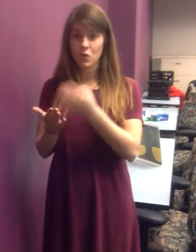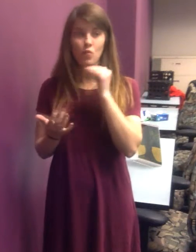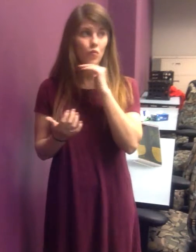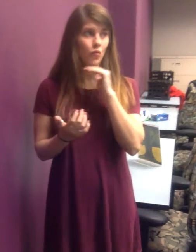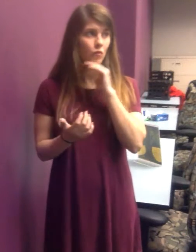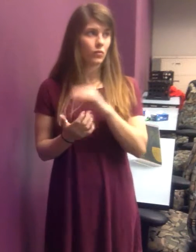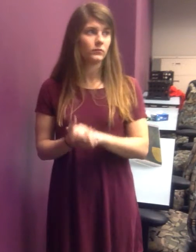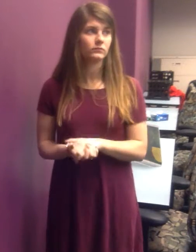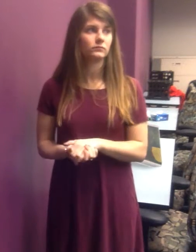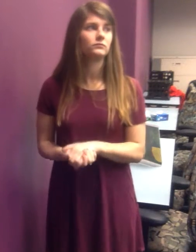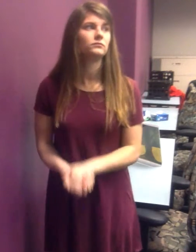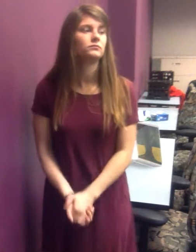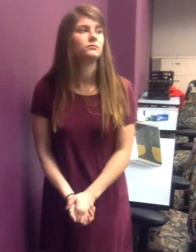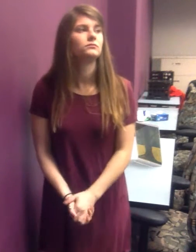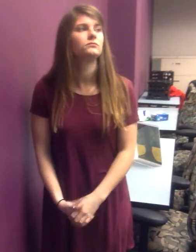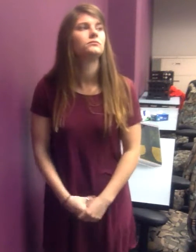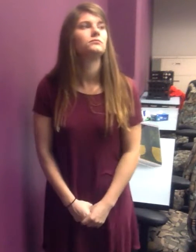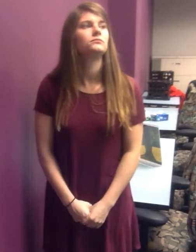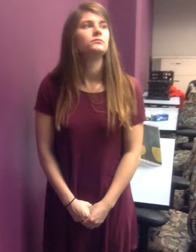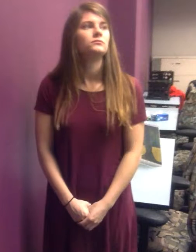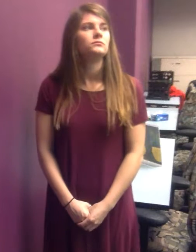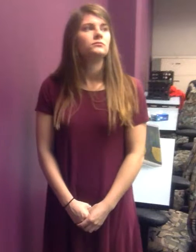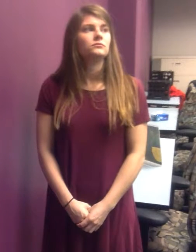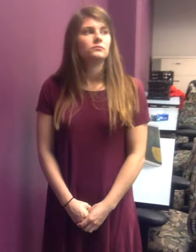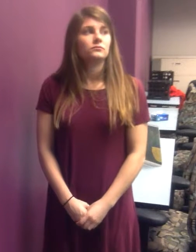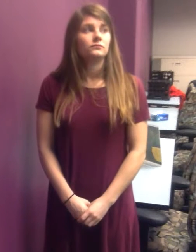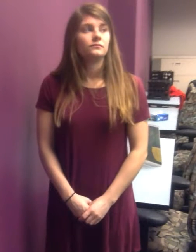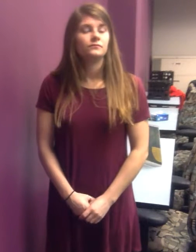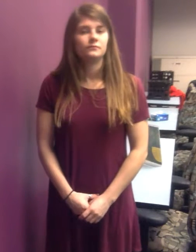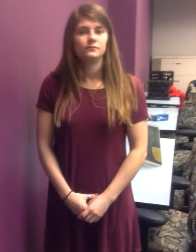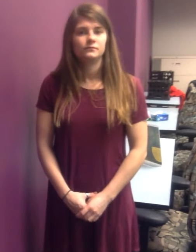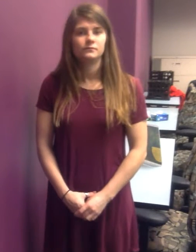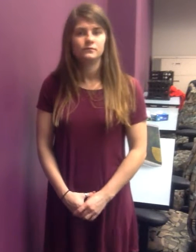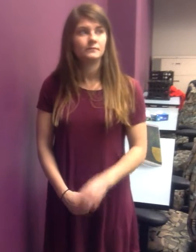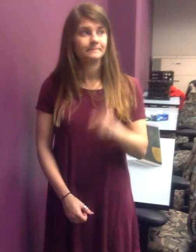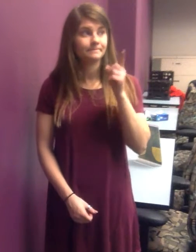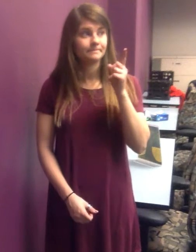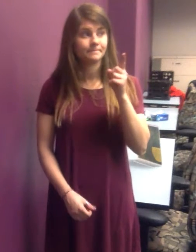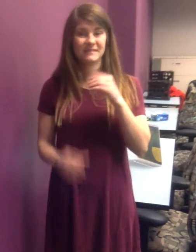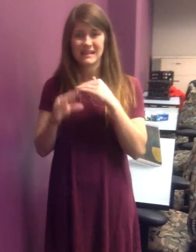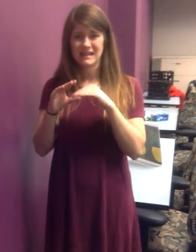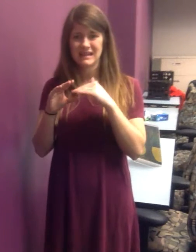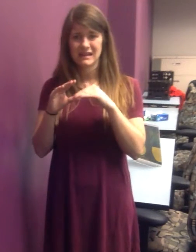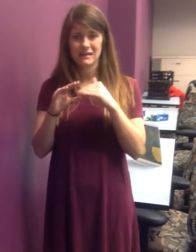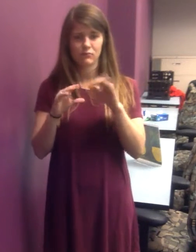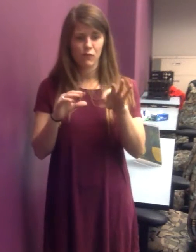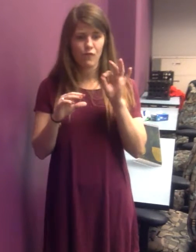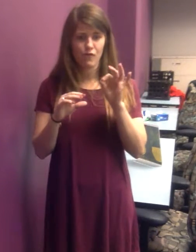it. An apparent scandal. And skeptics made the most of it. Some stolen emails. It erupted out of more than